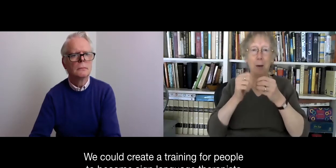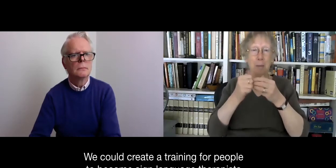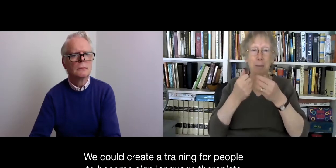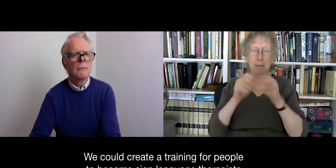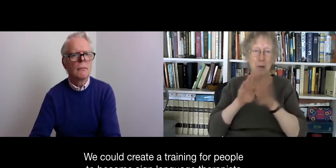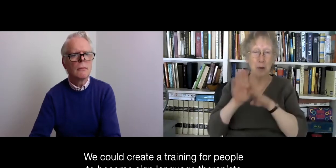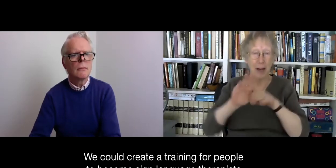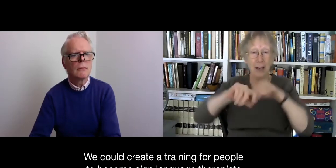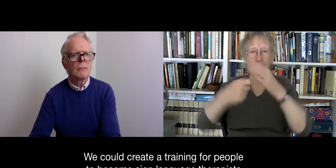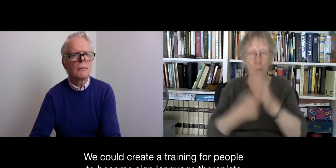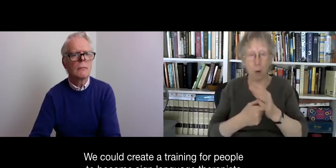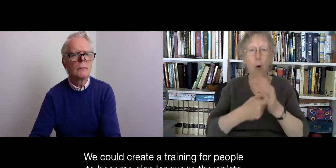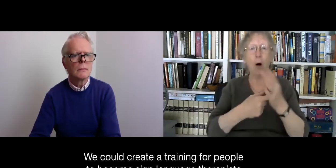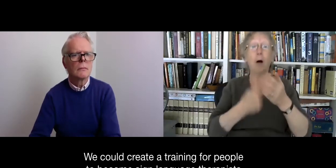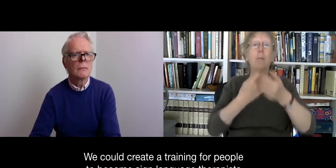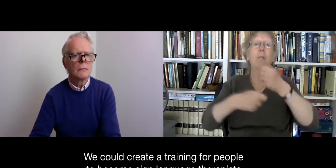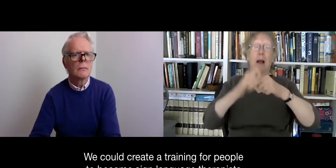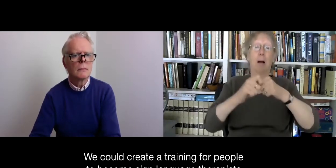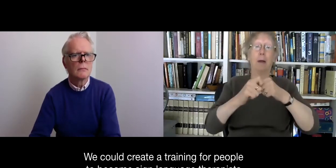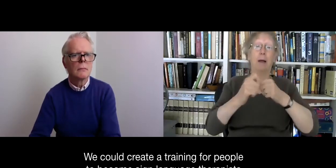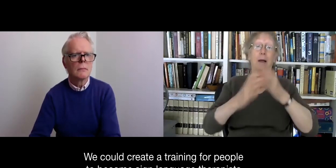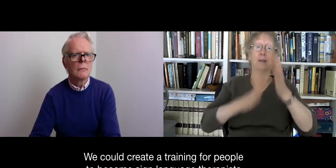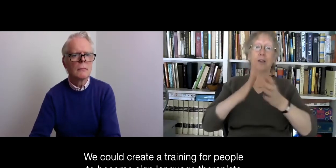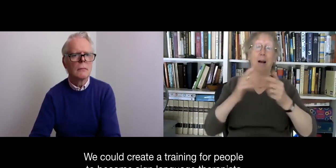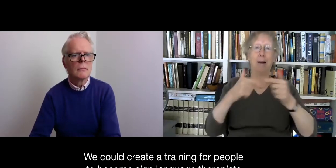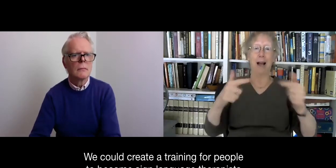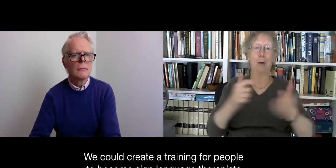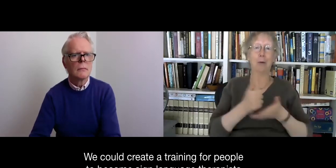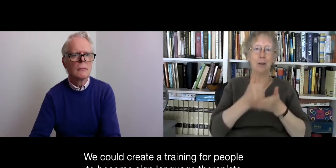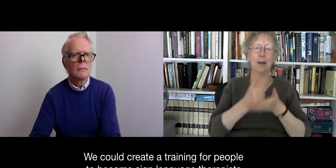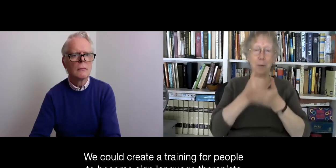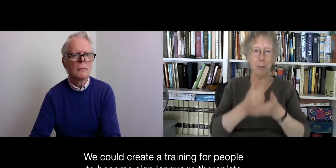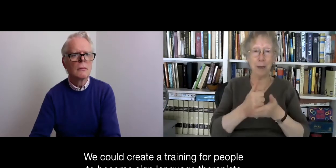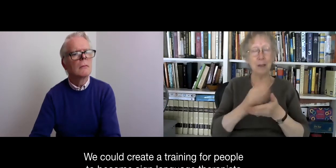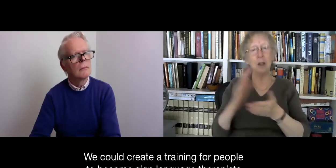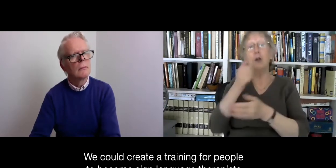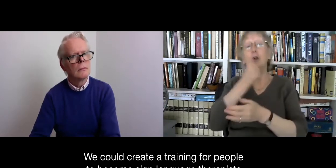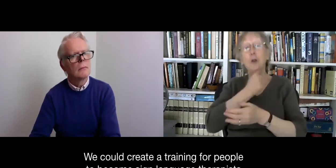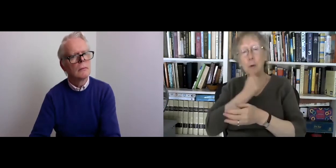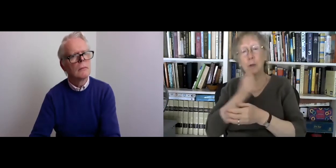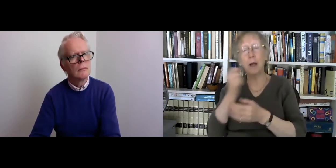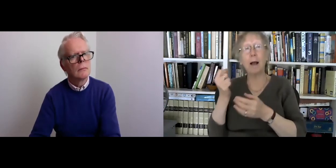could create a training for people to become sign language therapists